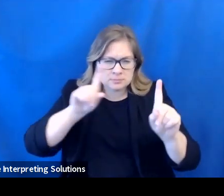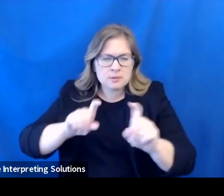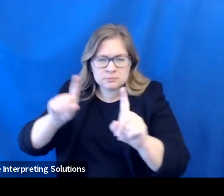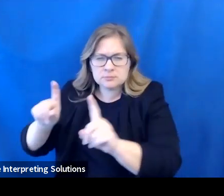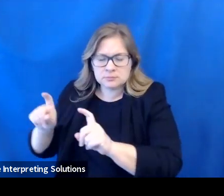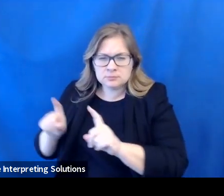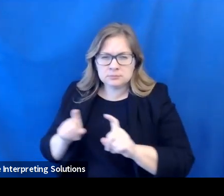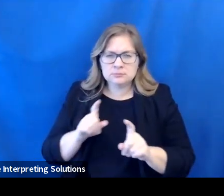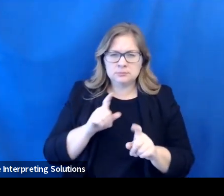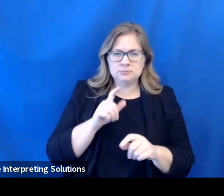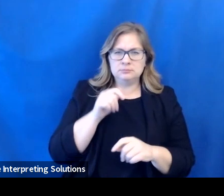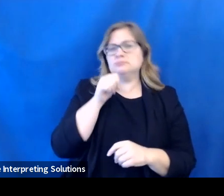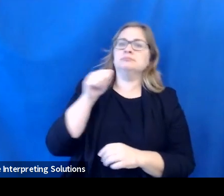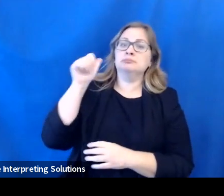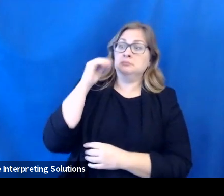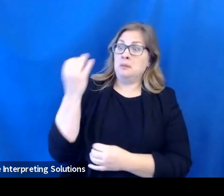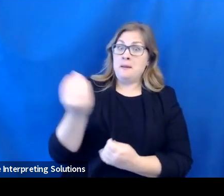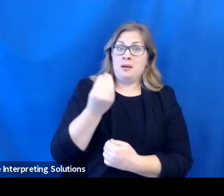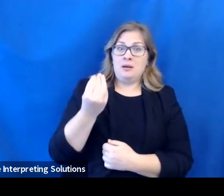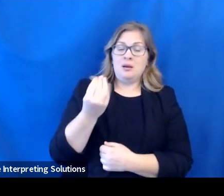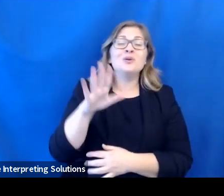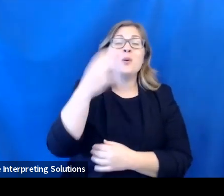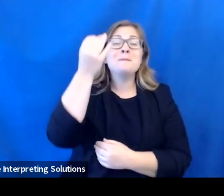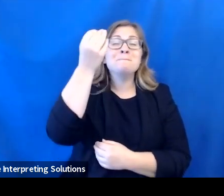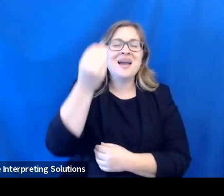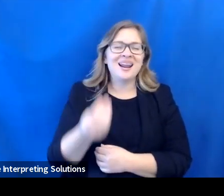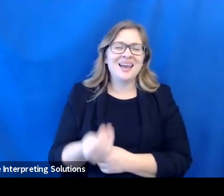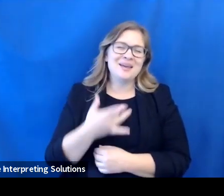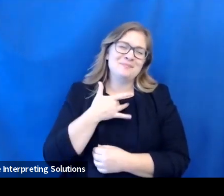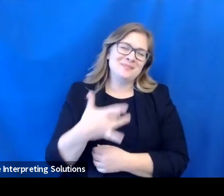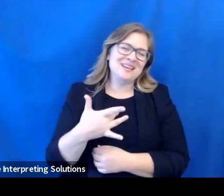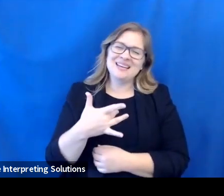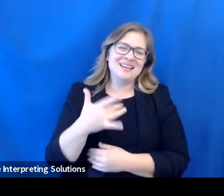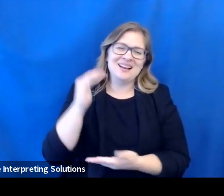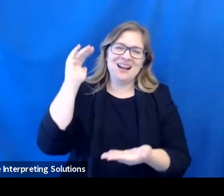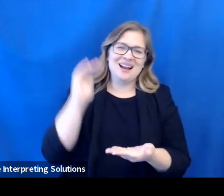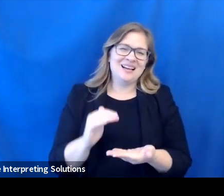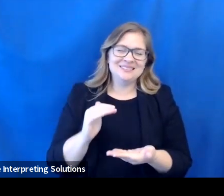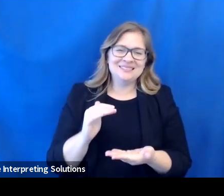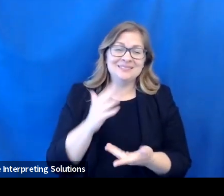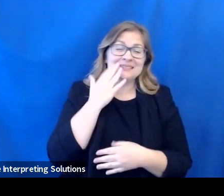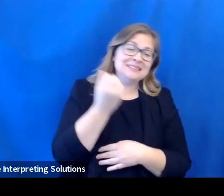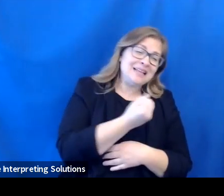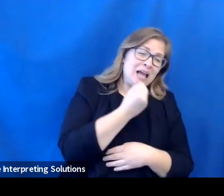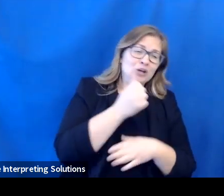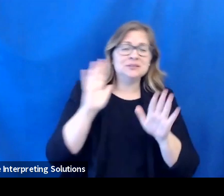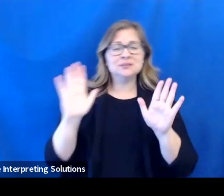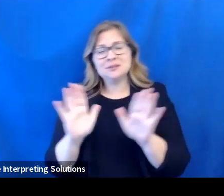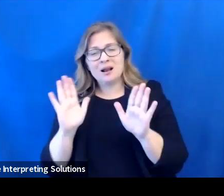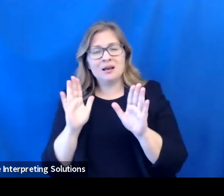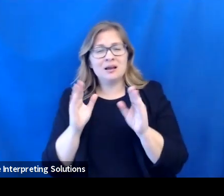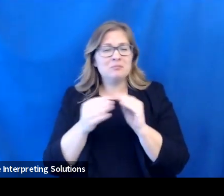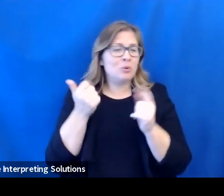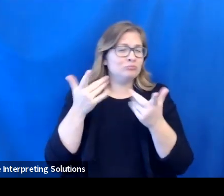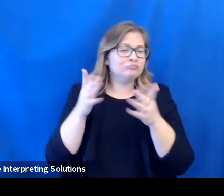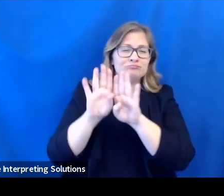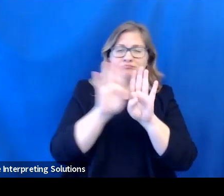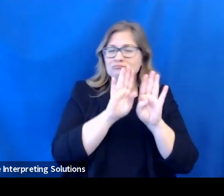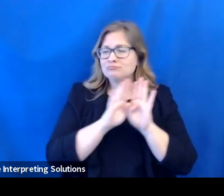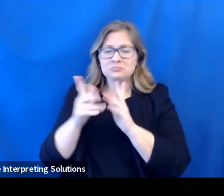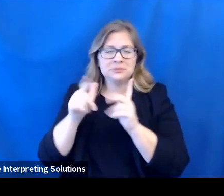following the weekend when most care provider sites are not doing testing. And as the governor